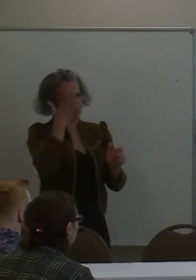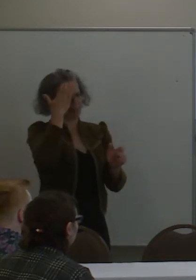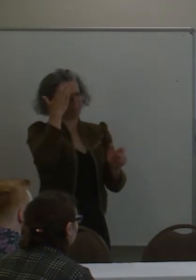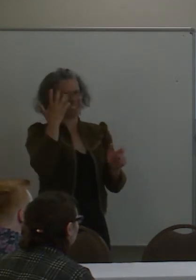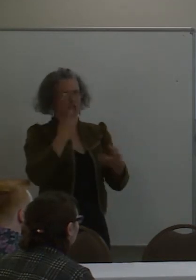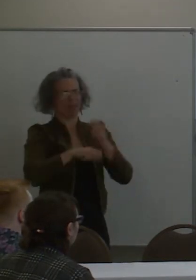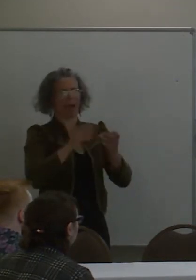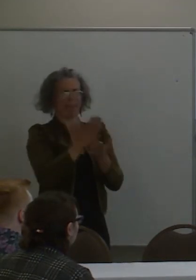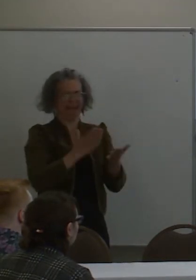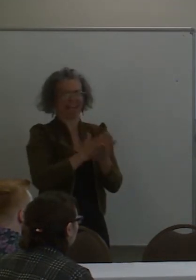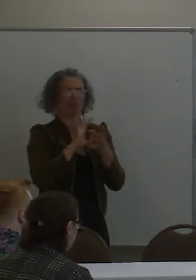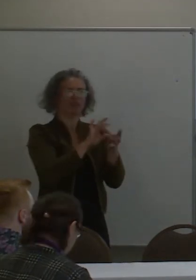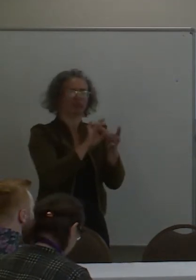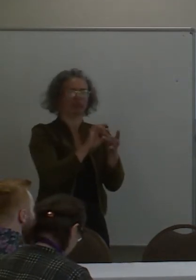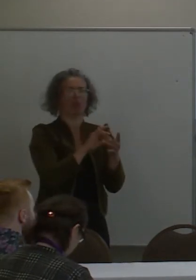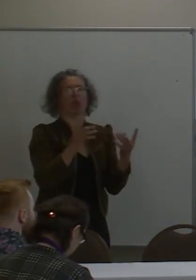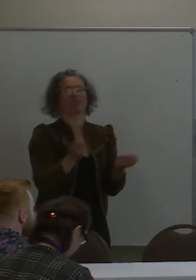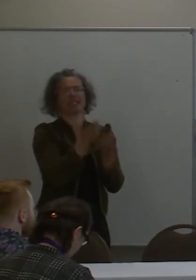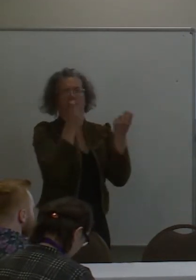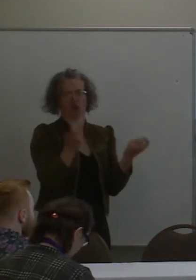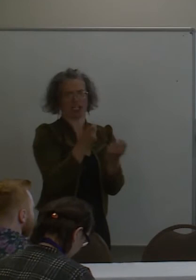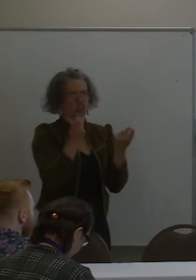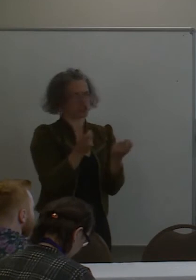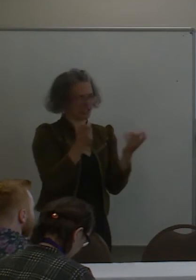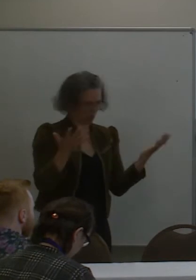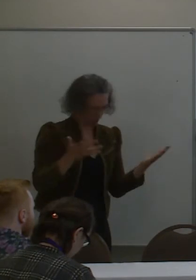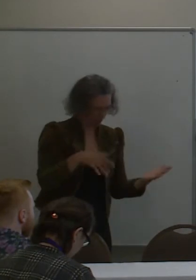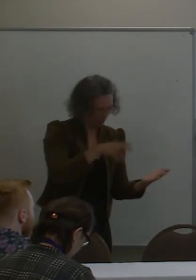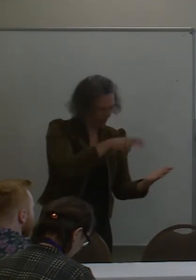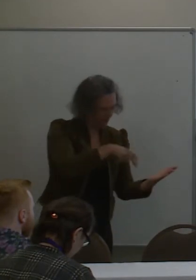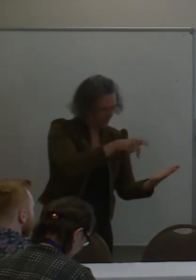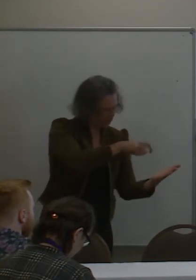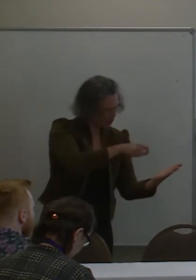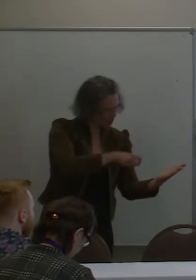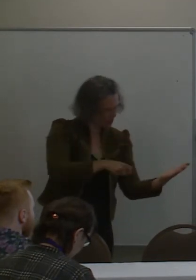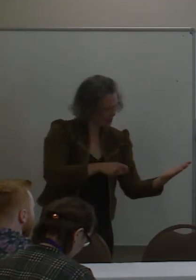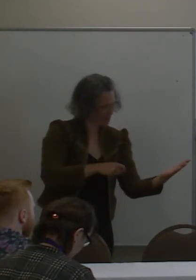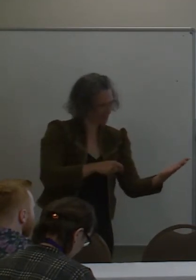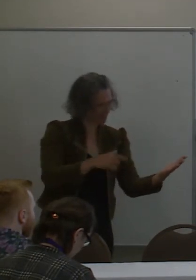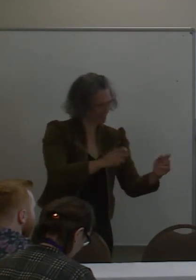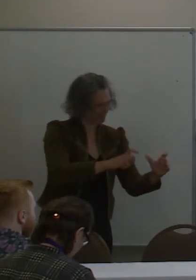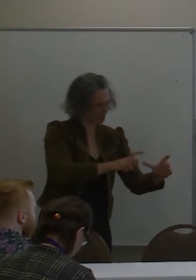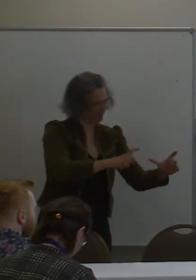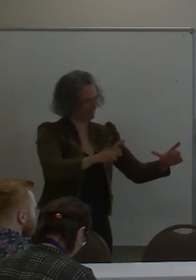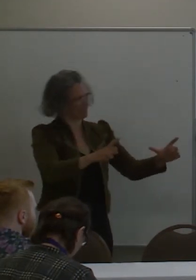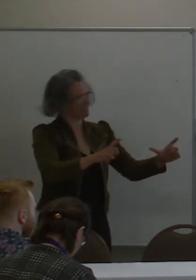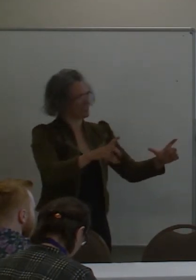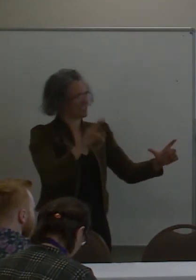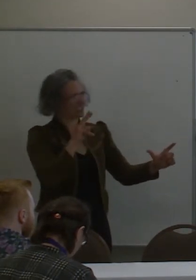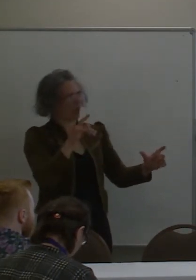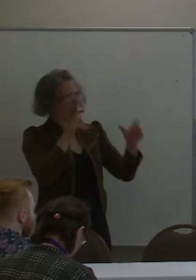So, sorry to get my notes down here. I've got them really, really big, so I don't have to wear my glasses.